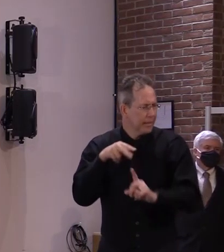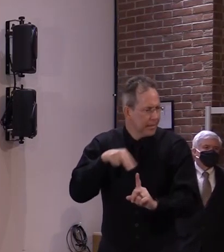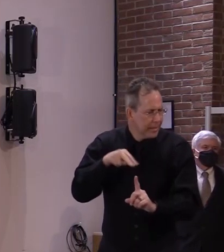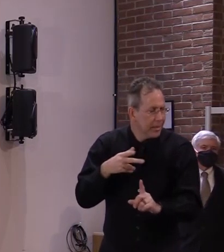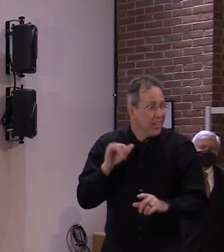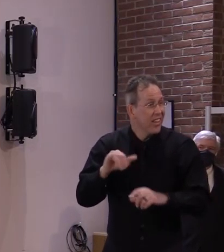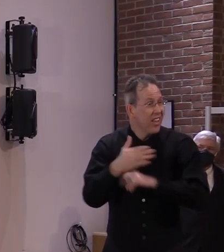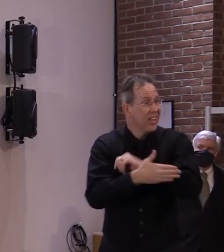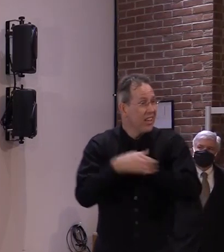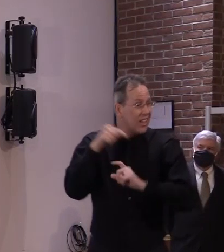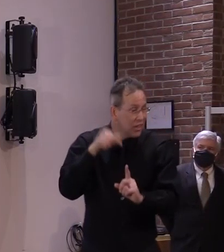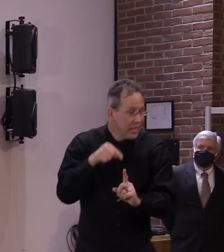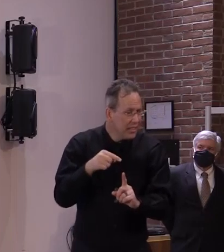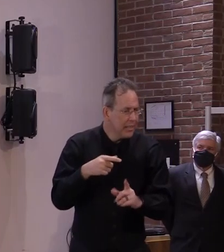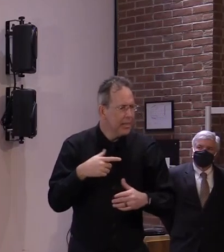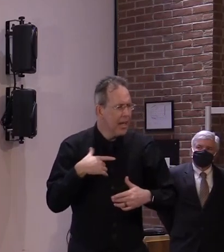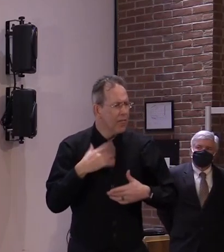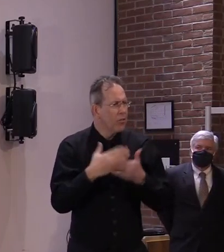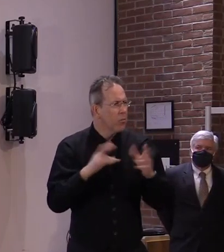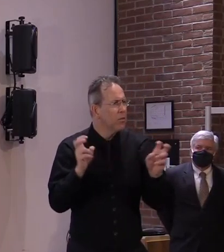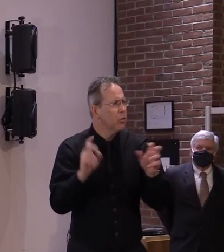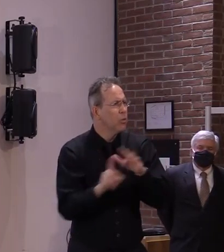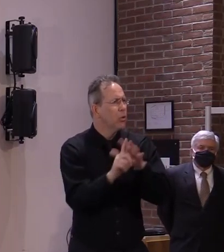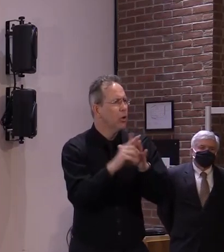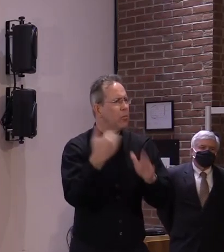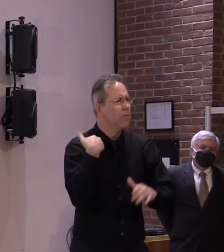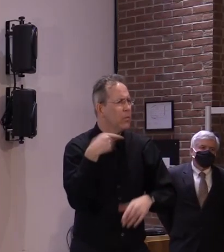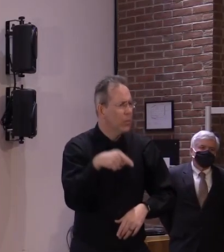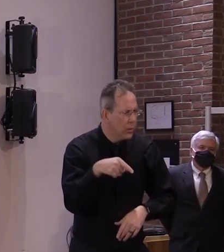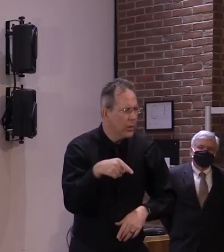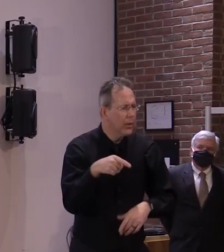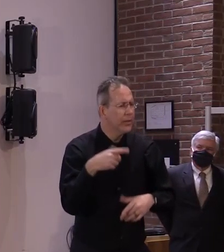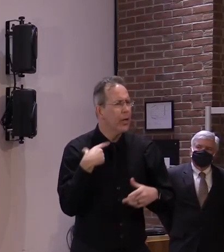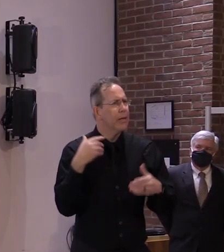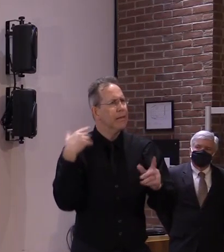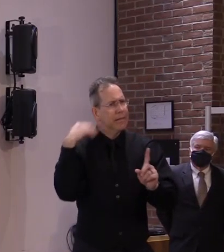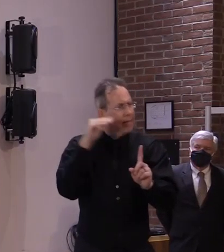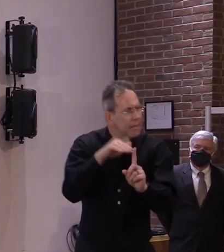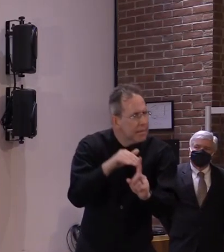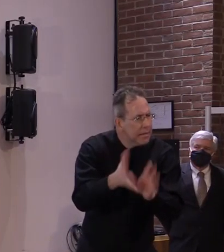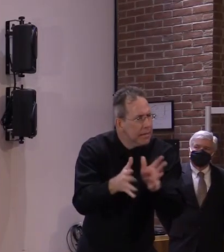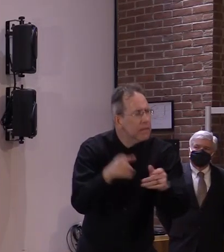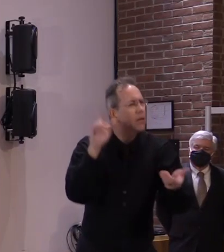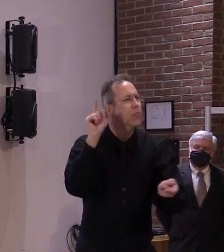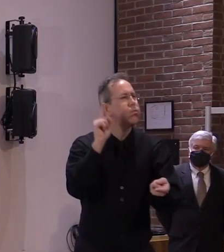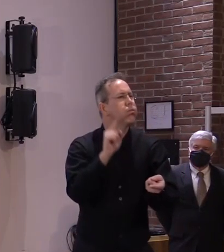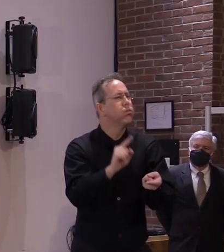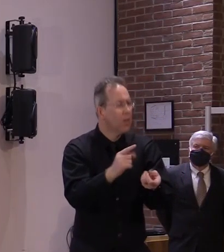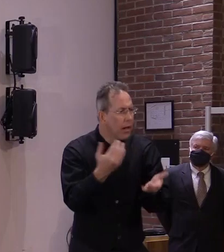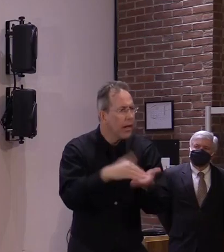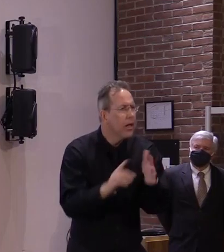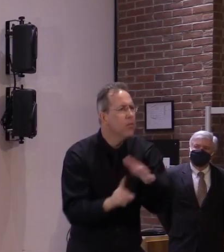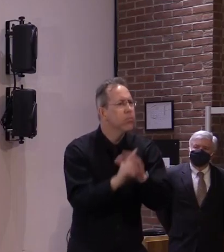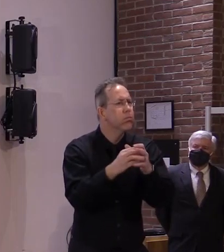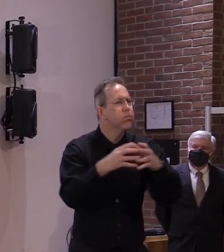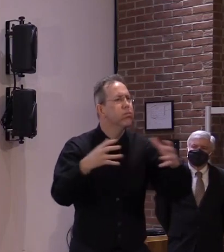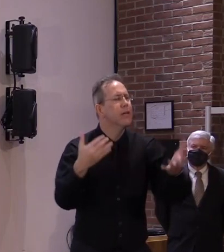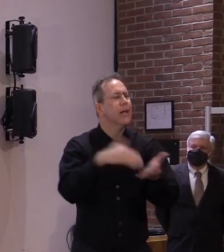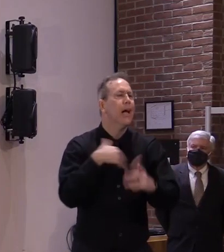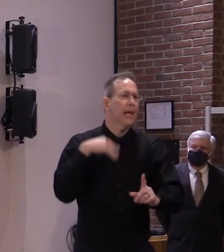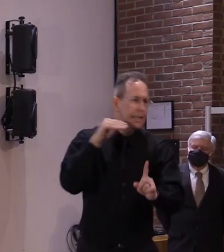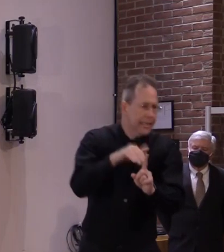I think some more of the exact same messaging that we've done. You know, constantly we're meeting with community officials,